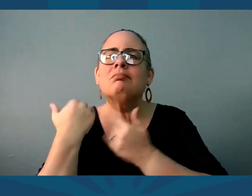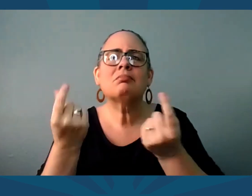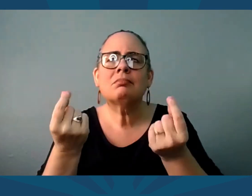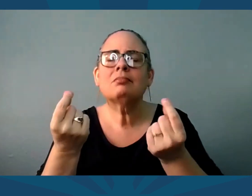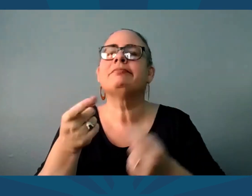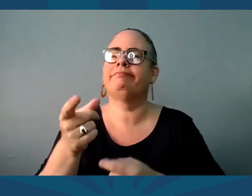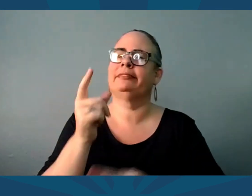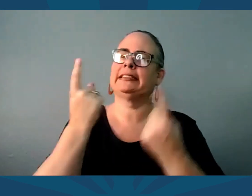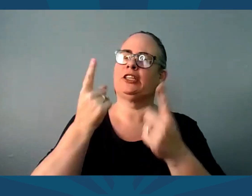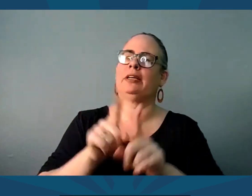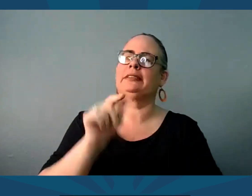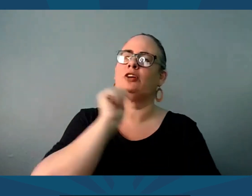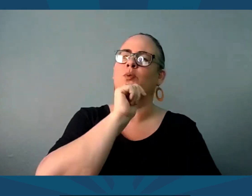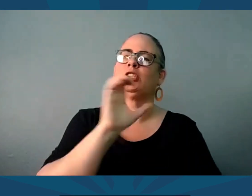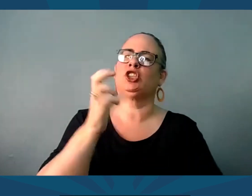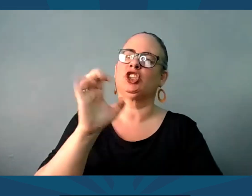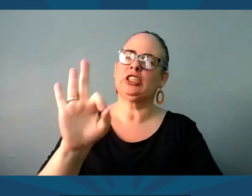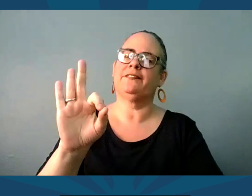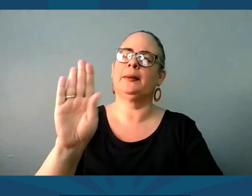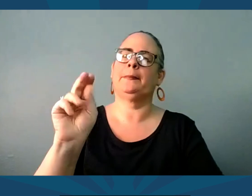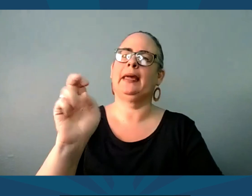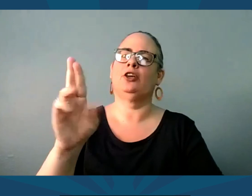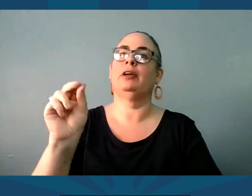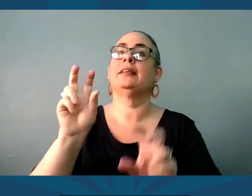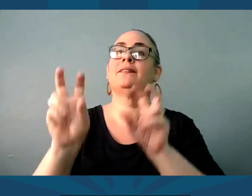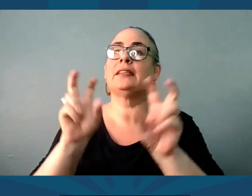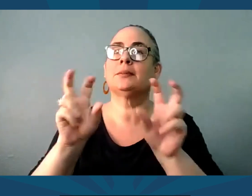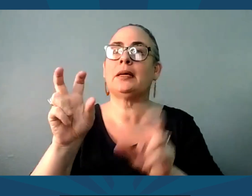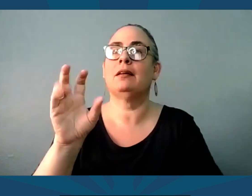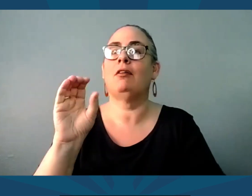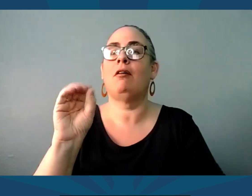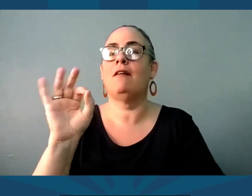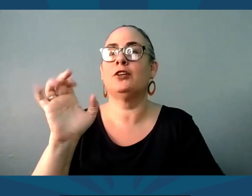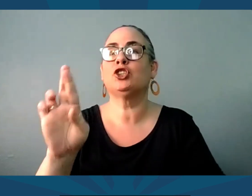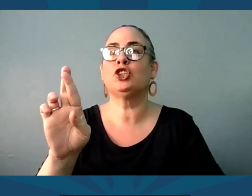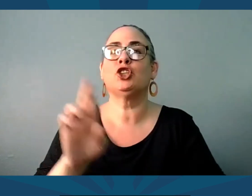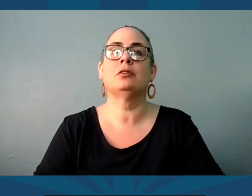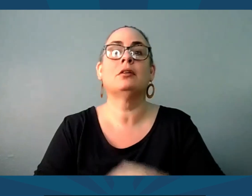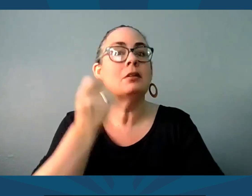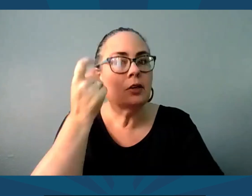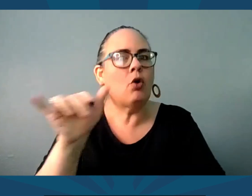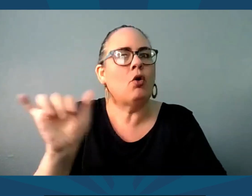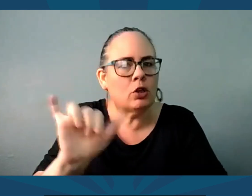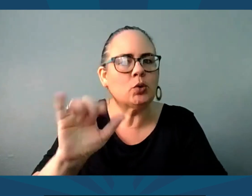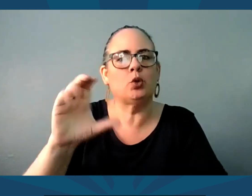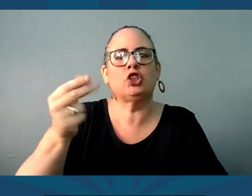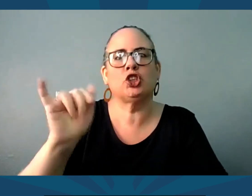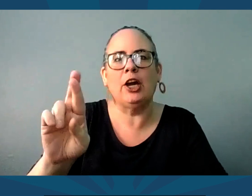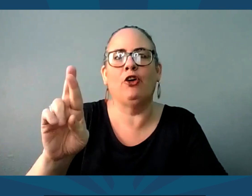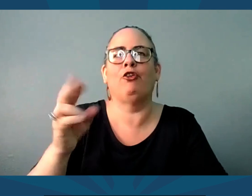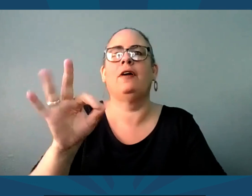The Arizona Treasurer serves as Arizona's chief banker and investment officer, as well as the chair